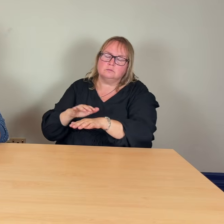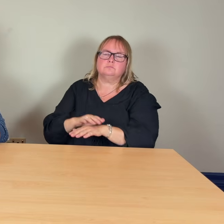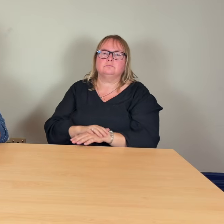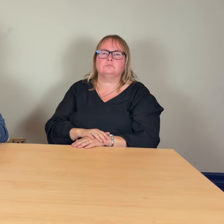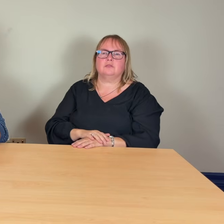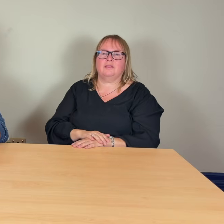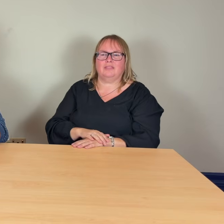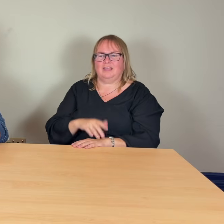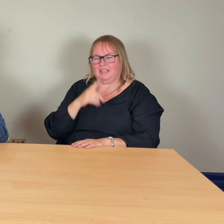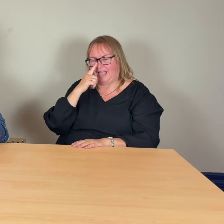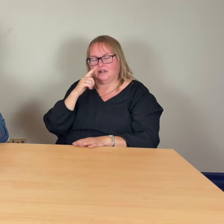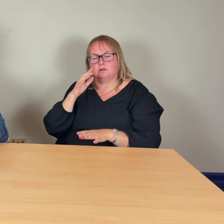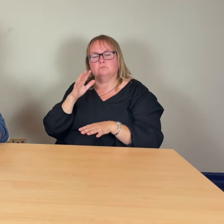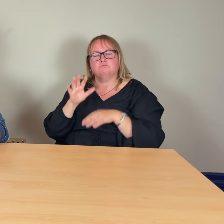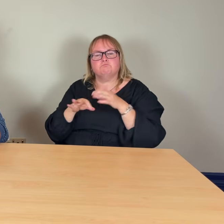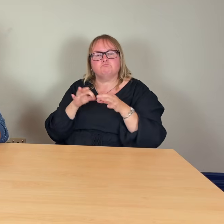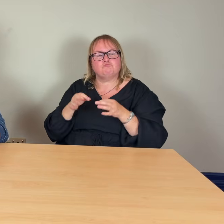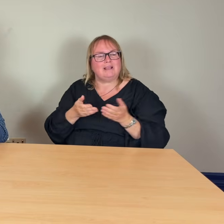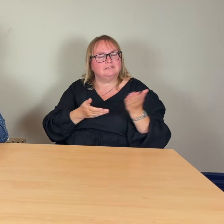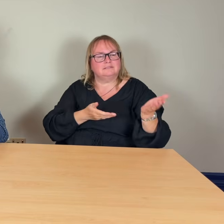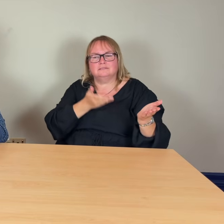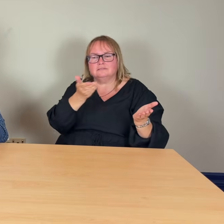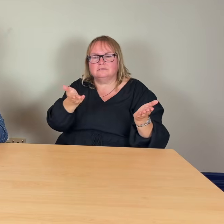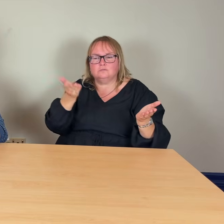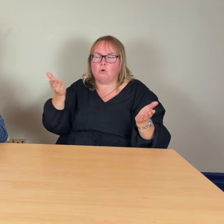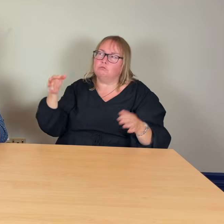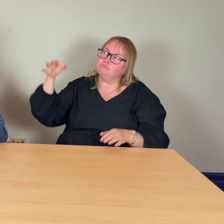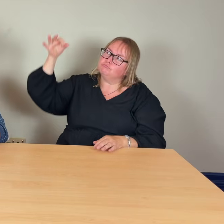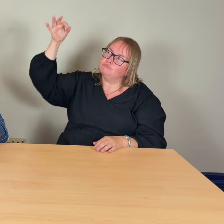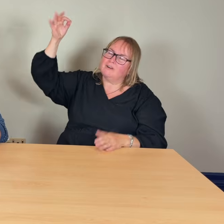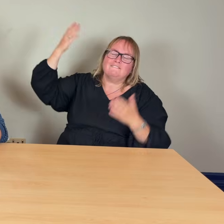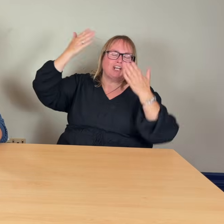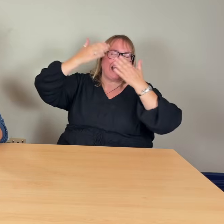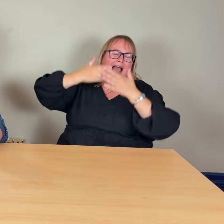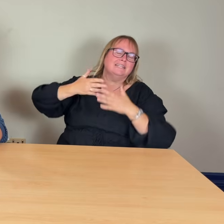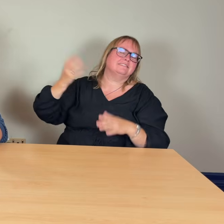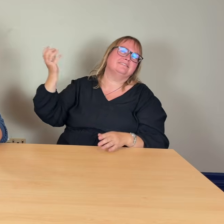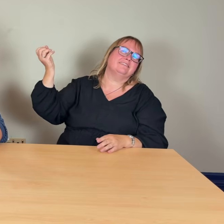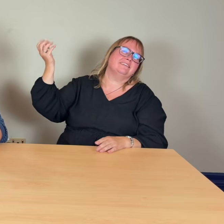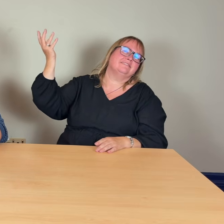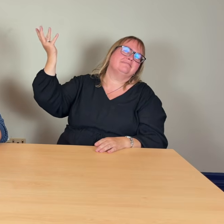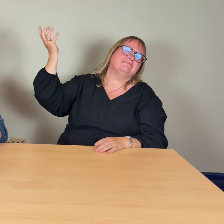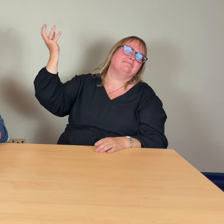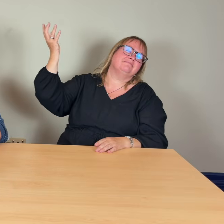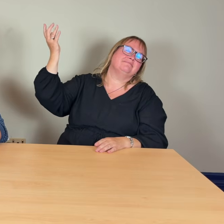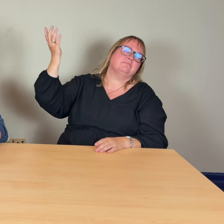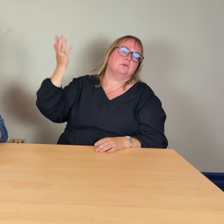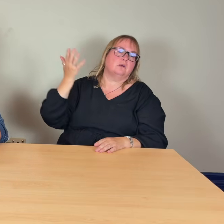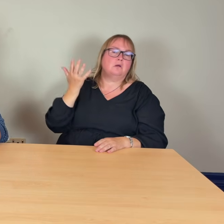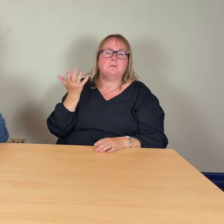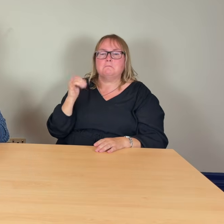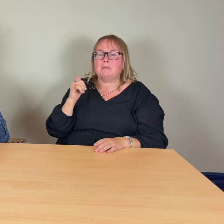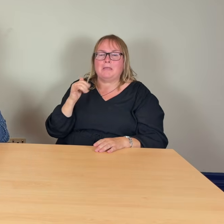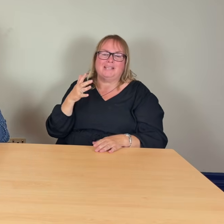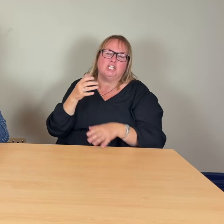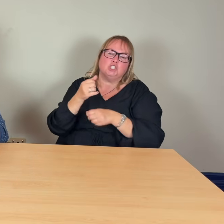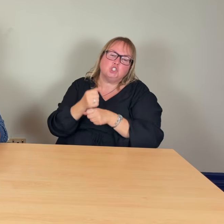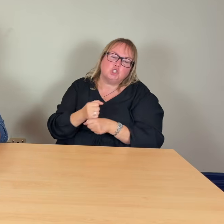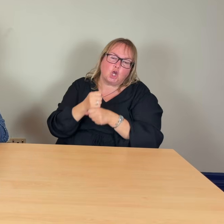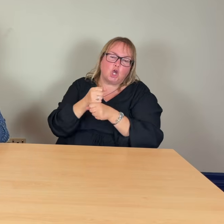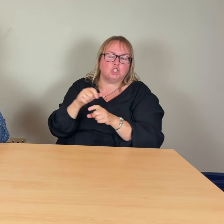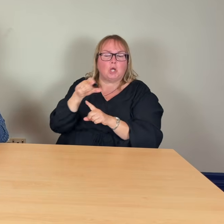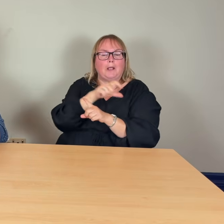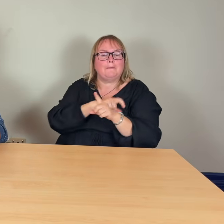but they'll give them as gifts, as night lights, or sometimes a church or community group will use